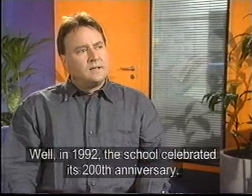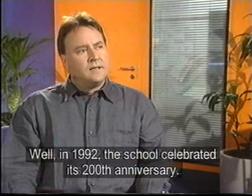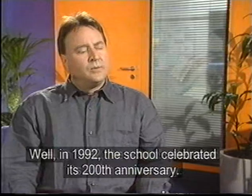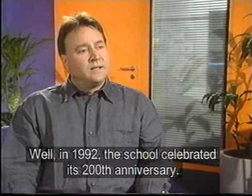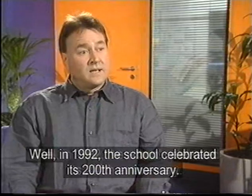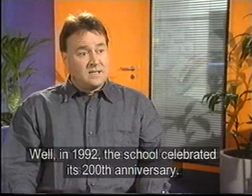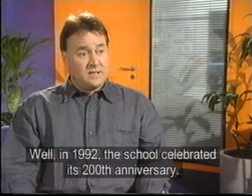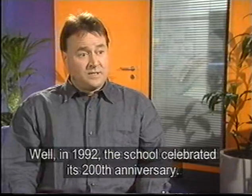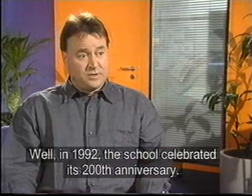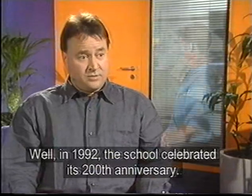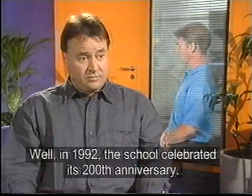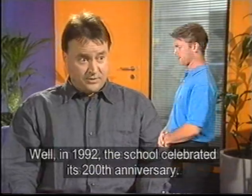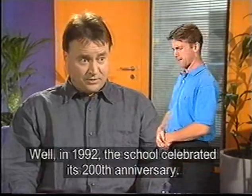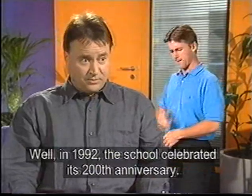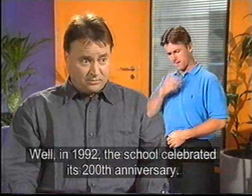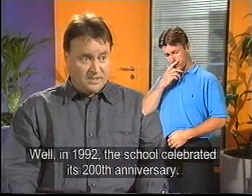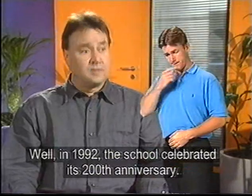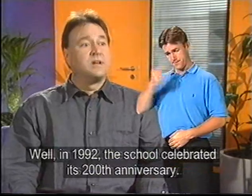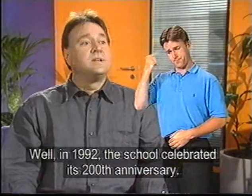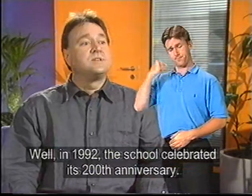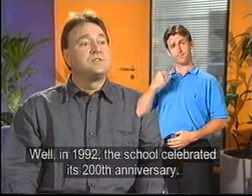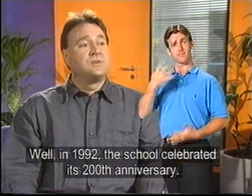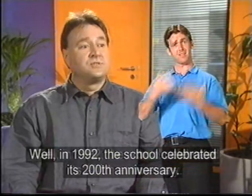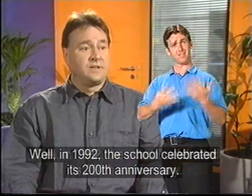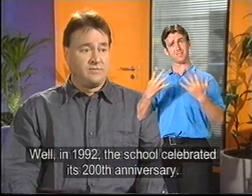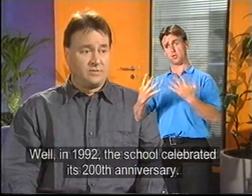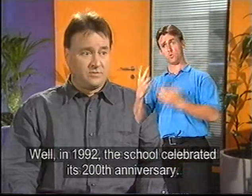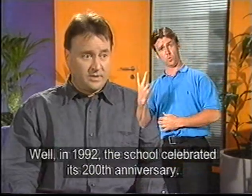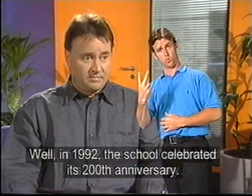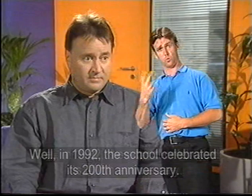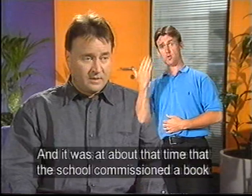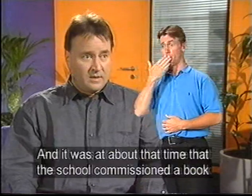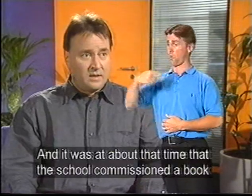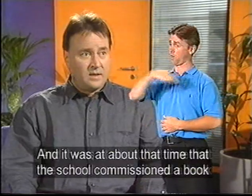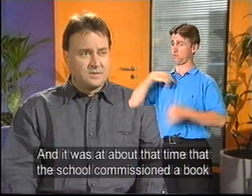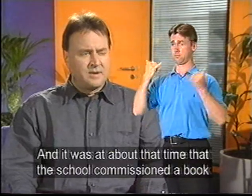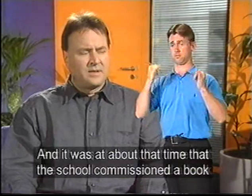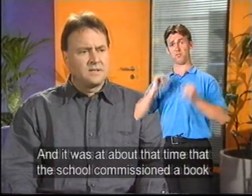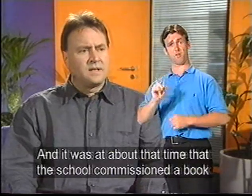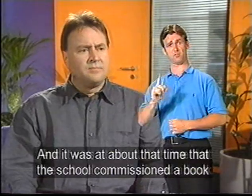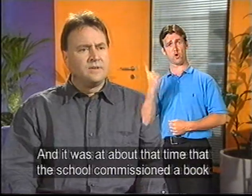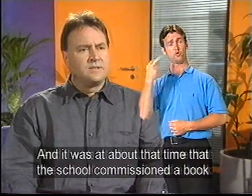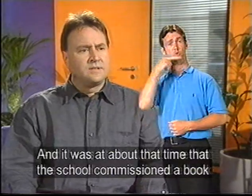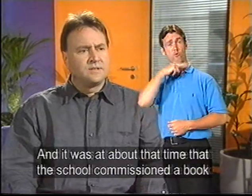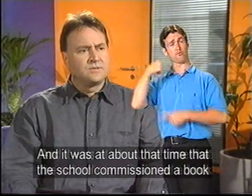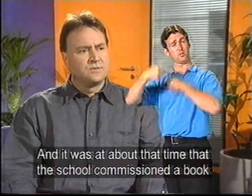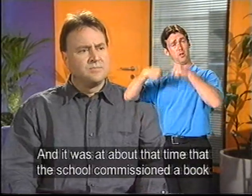Well, in 1992, the school celebrated its 200th anniversary. And it was about that time that the school